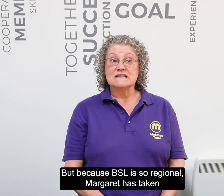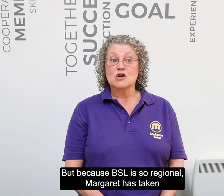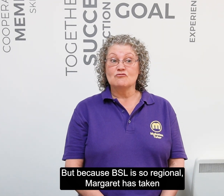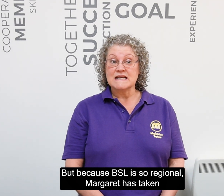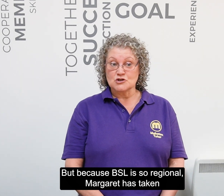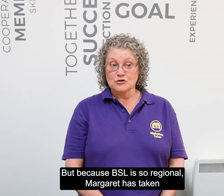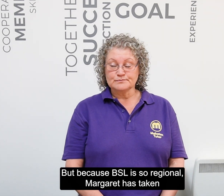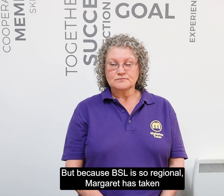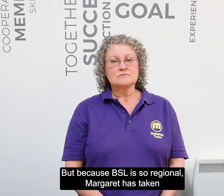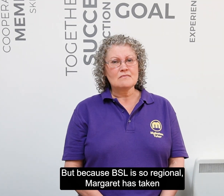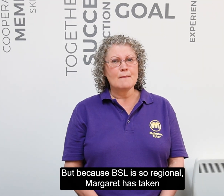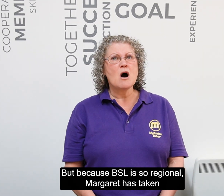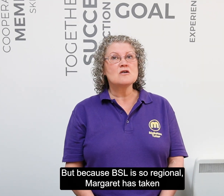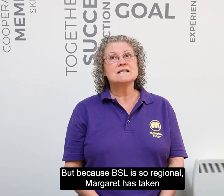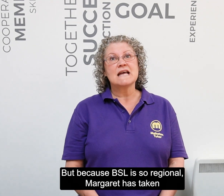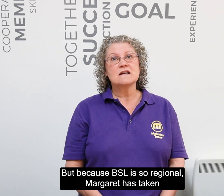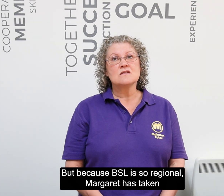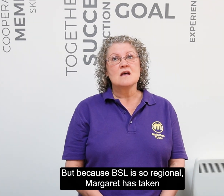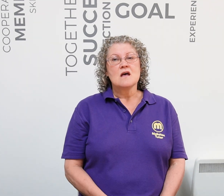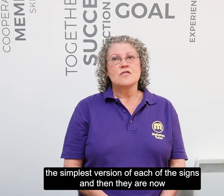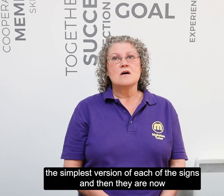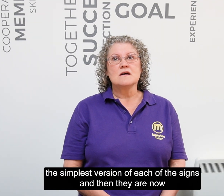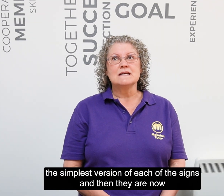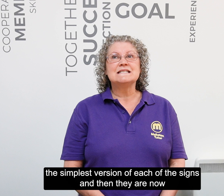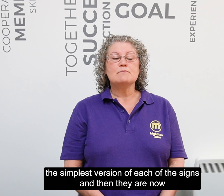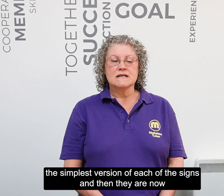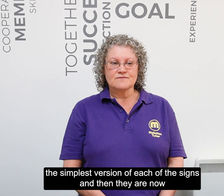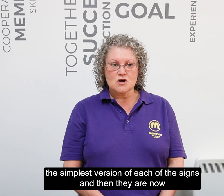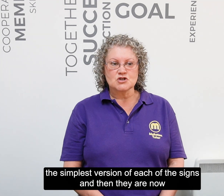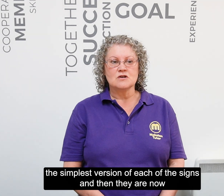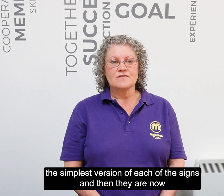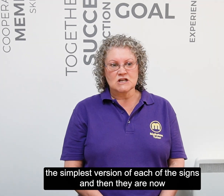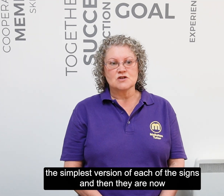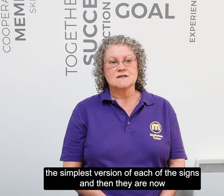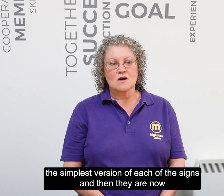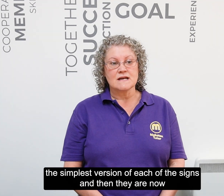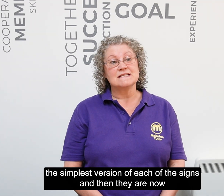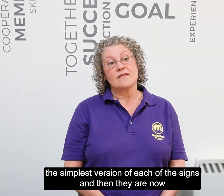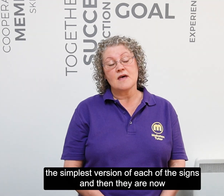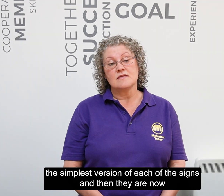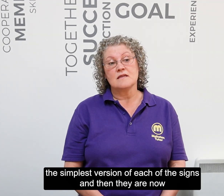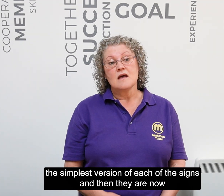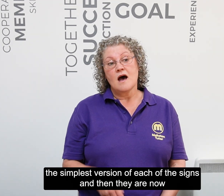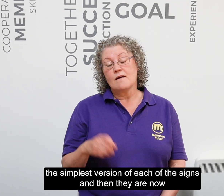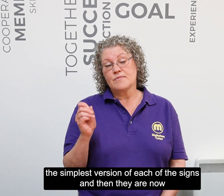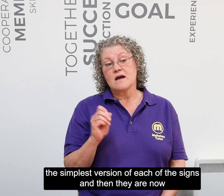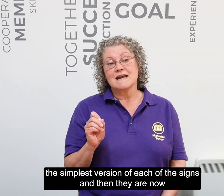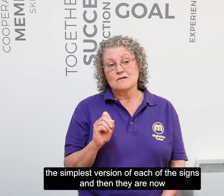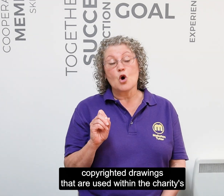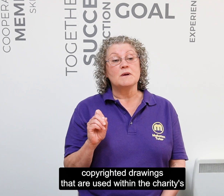so regional, Margaret has taken the simplest version of each of the signs, and then they are now